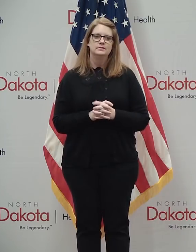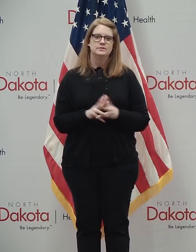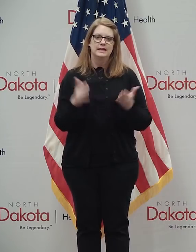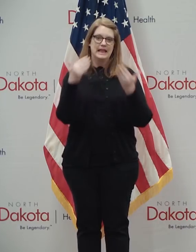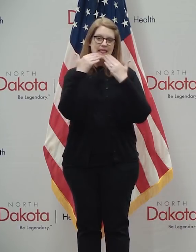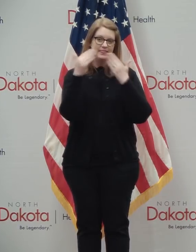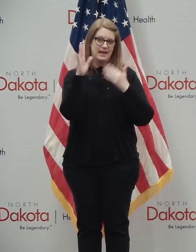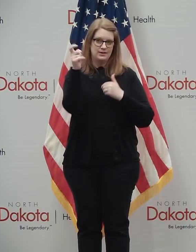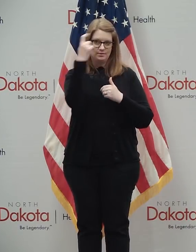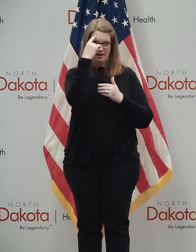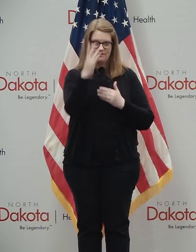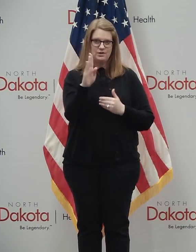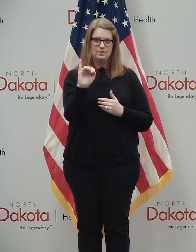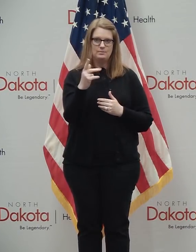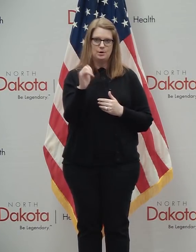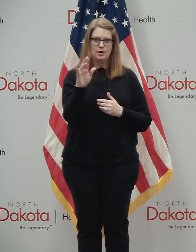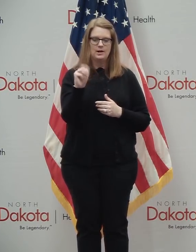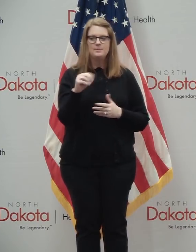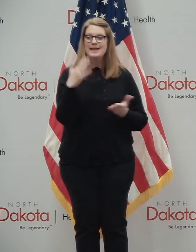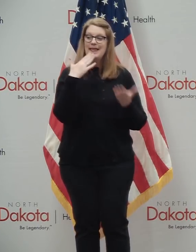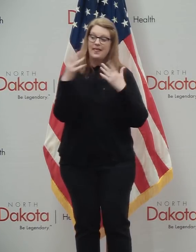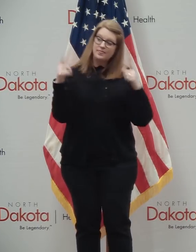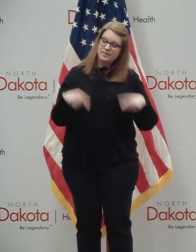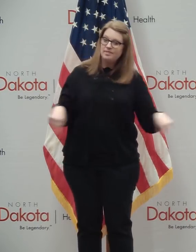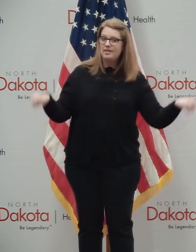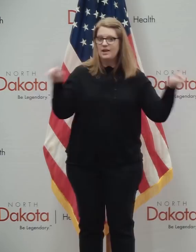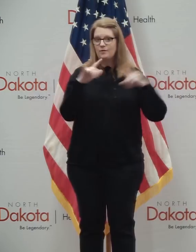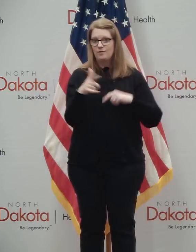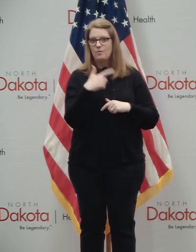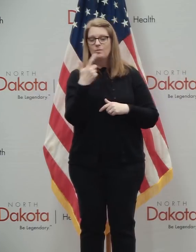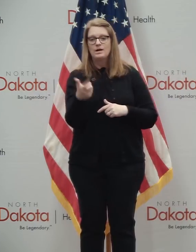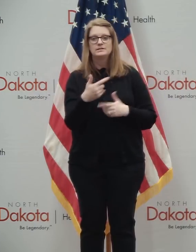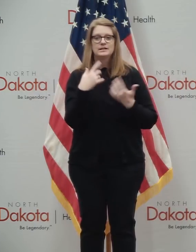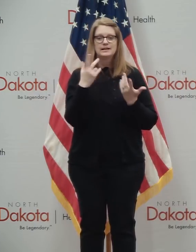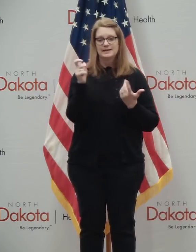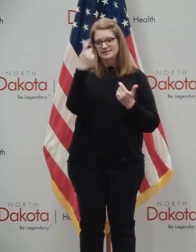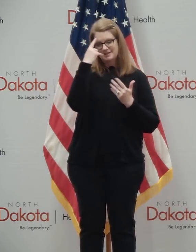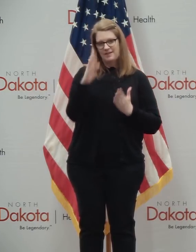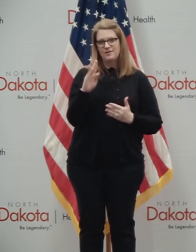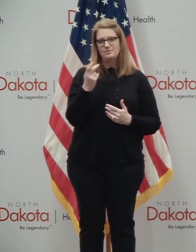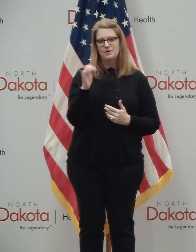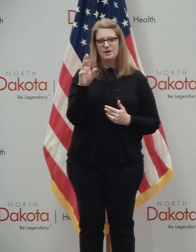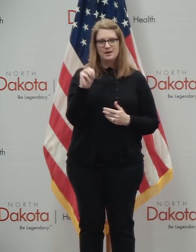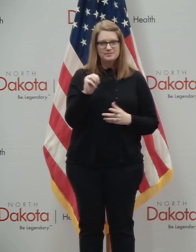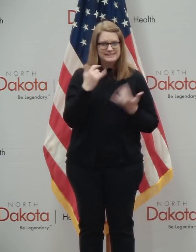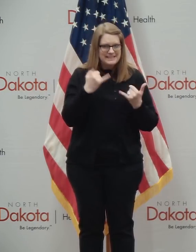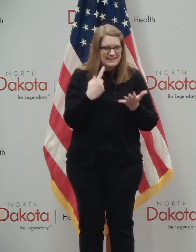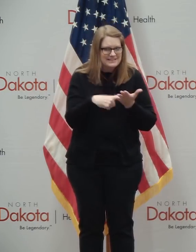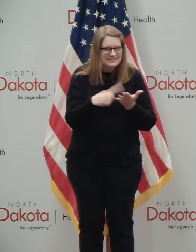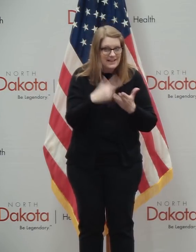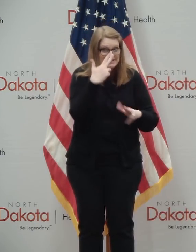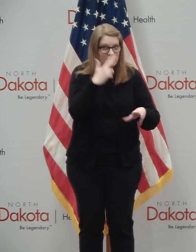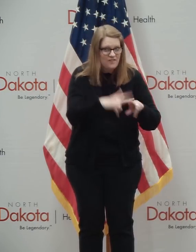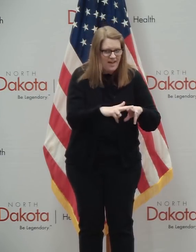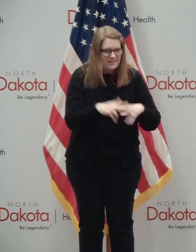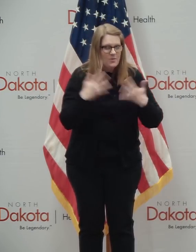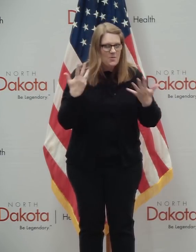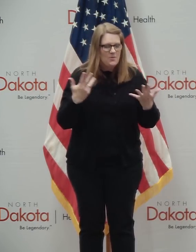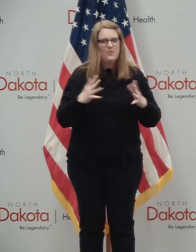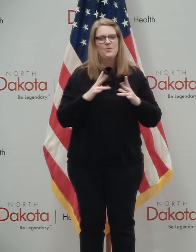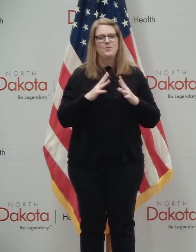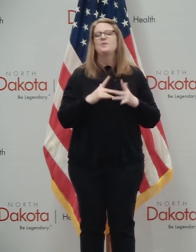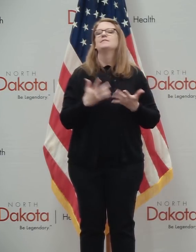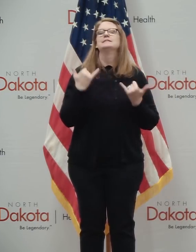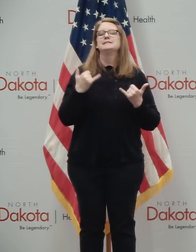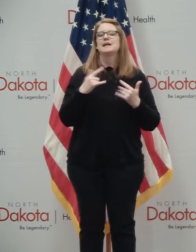Thank you, Governor Burgum, and thank you all for coming here today. As Governor Burgum said, I get to talk about the fun stuff, and today really is a joy for me